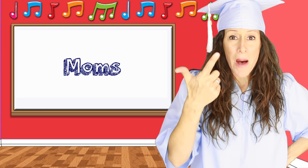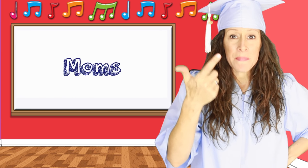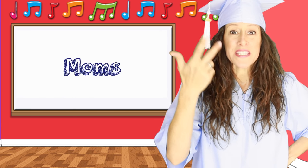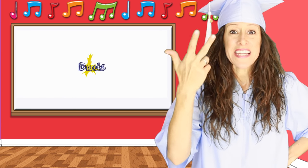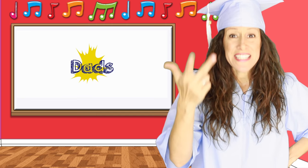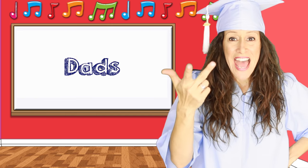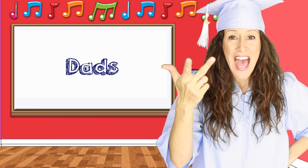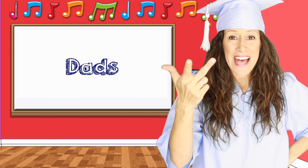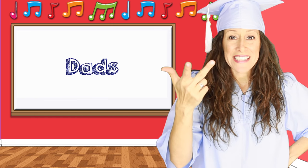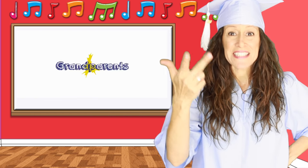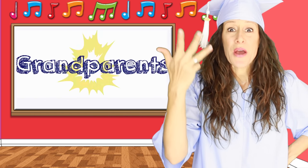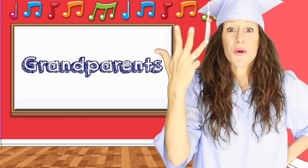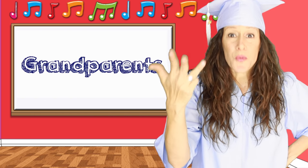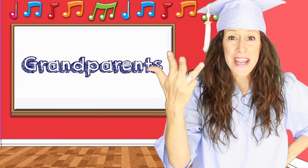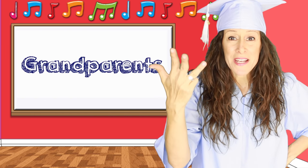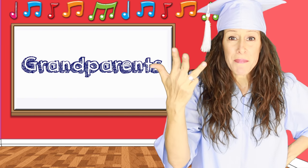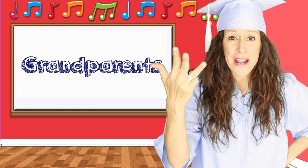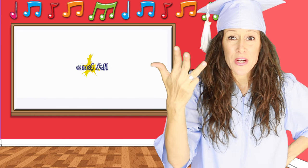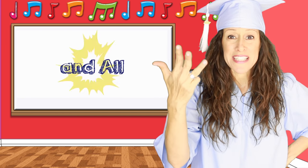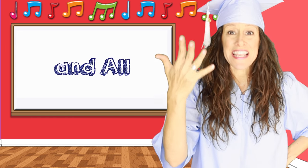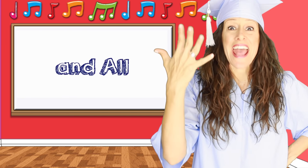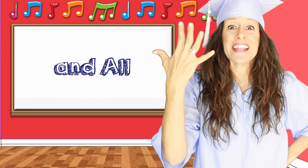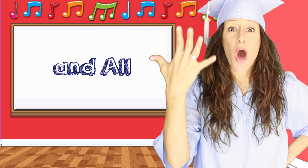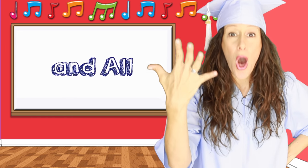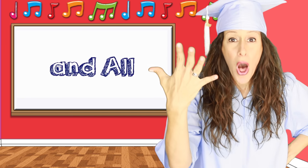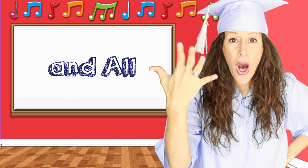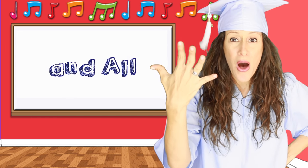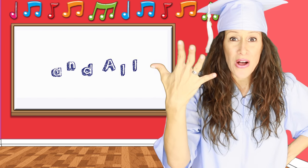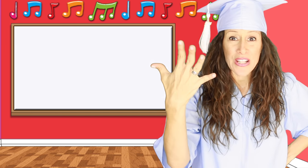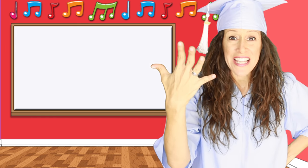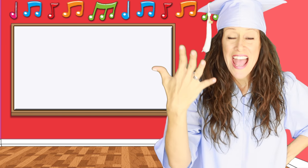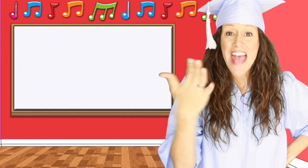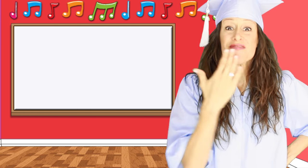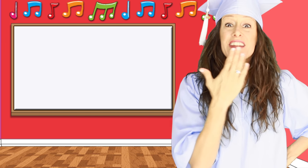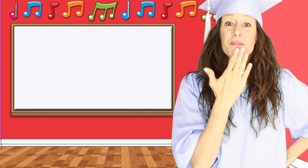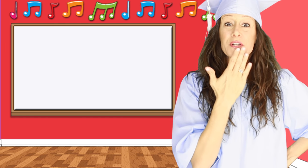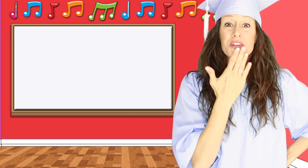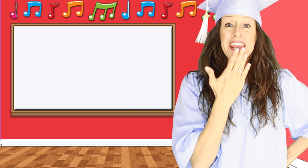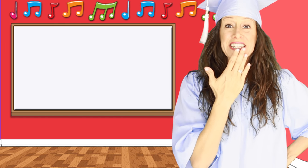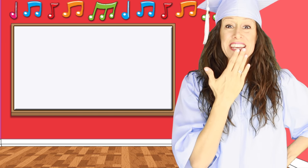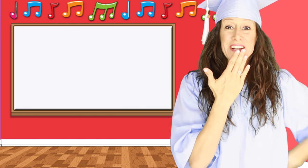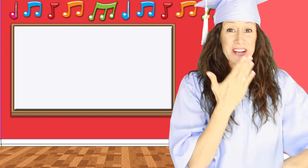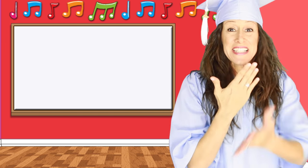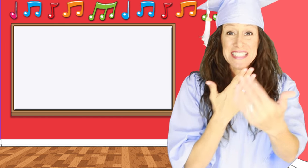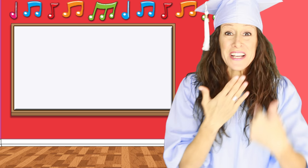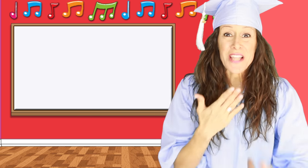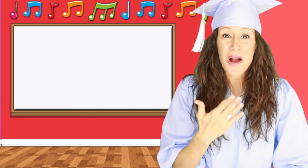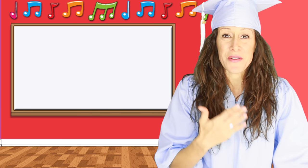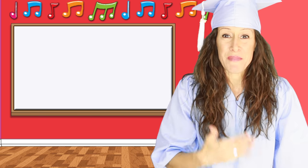moms, dads, grandparents, and all. And then you put your hand here. Sing along with me,